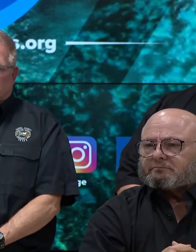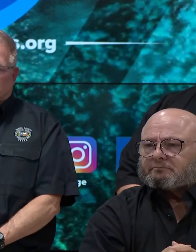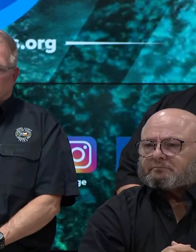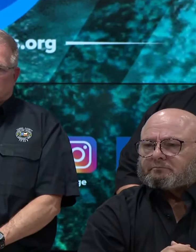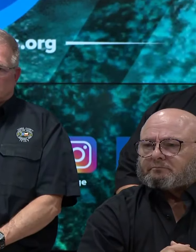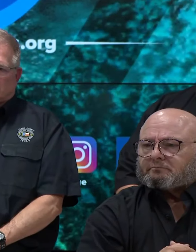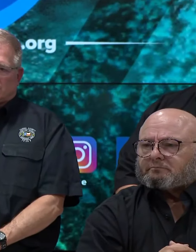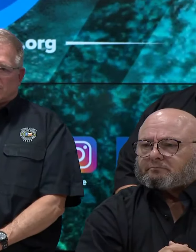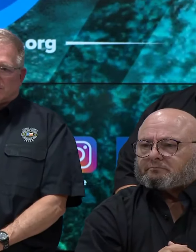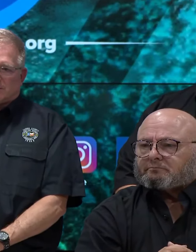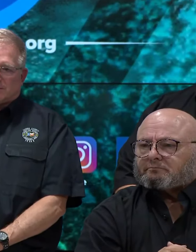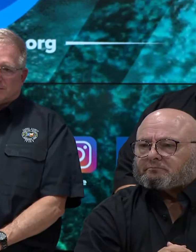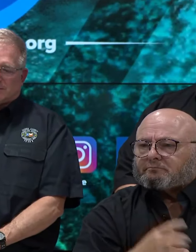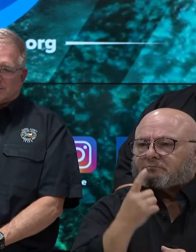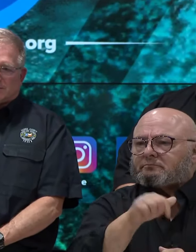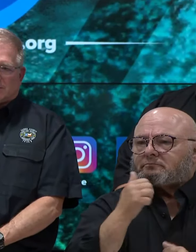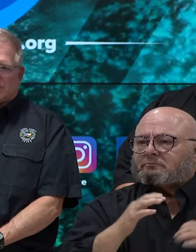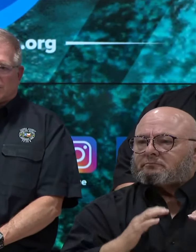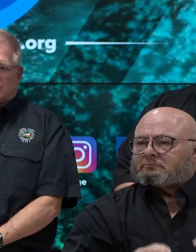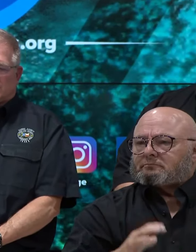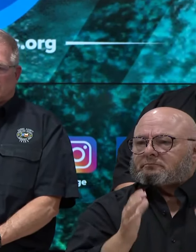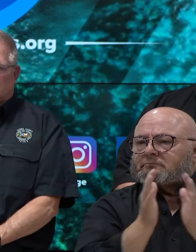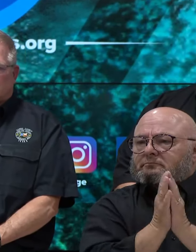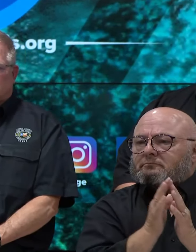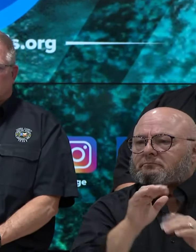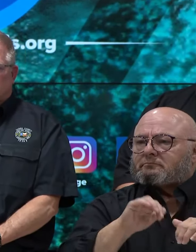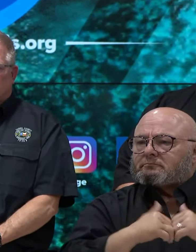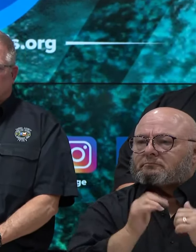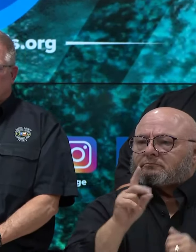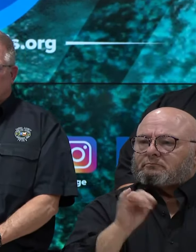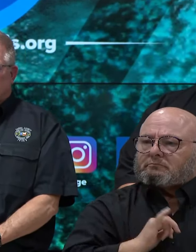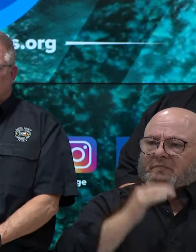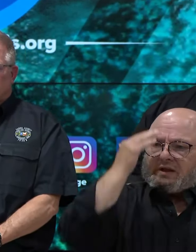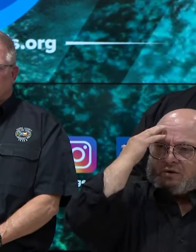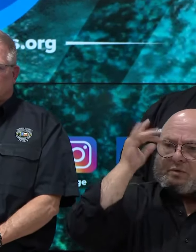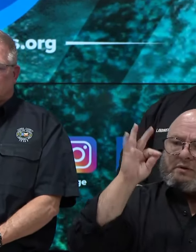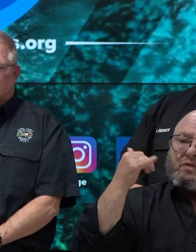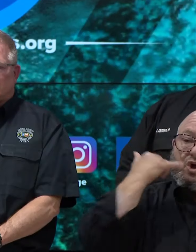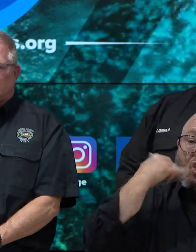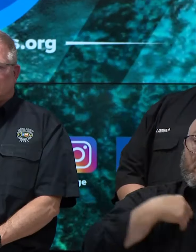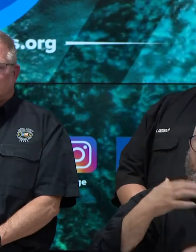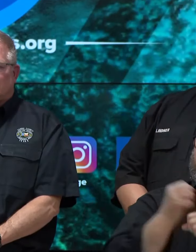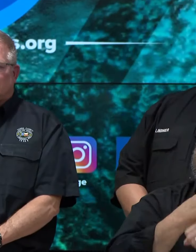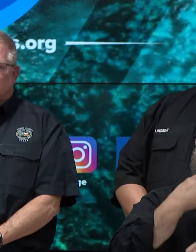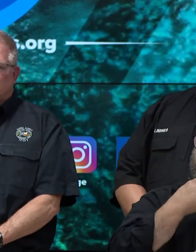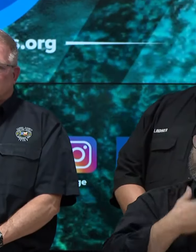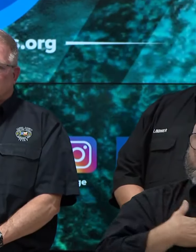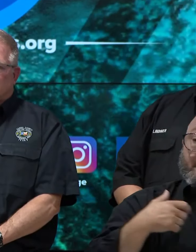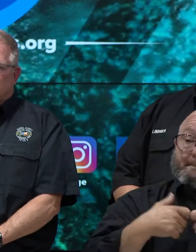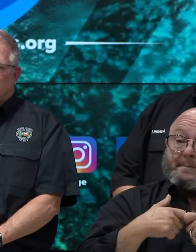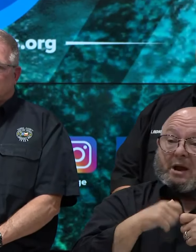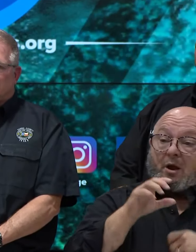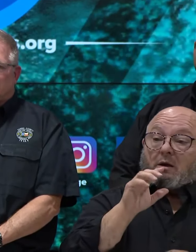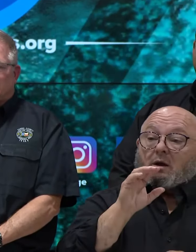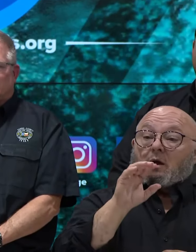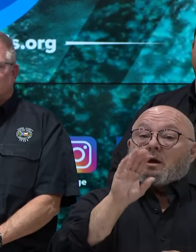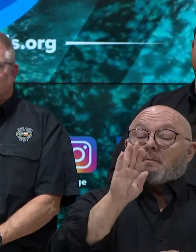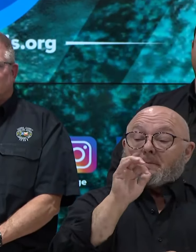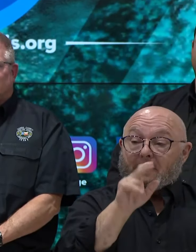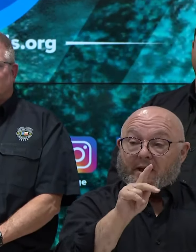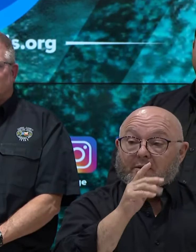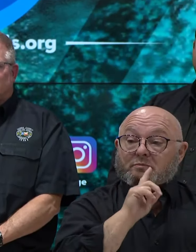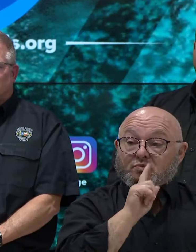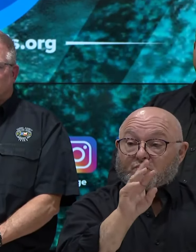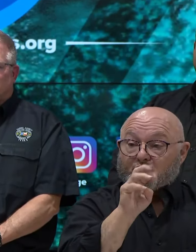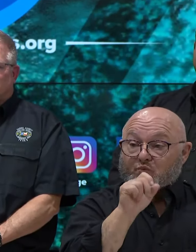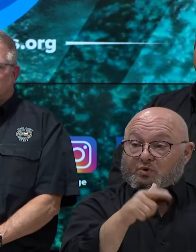One other customer question I got is someone saying, how do I know if the call I got saying my power is back was actually real? Because